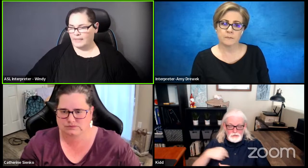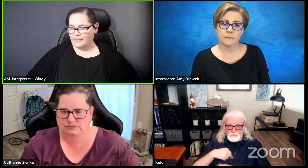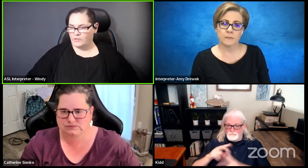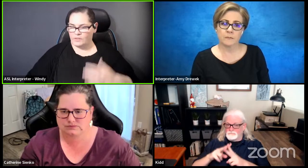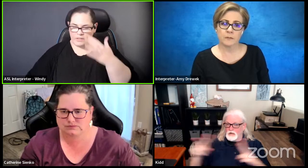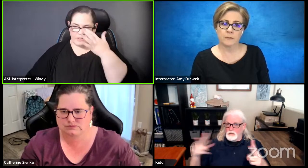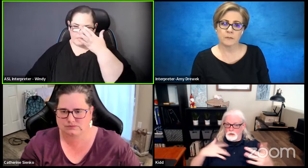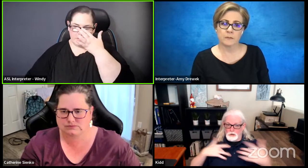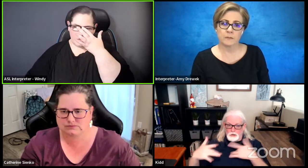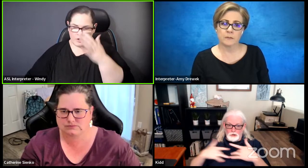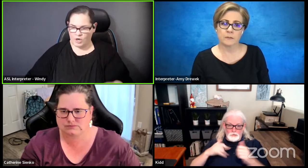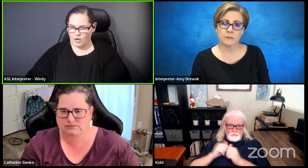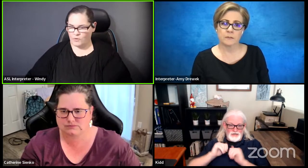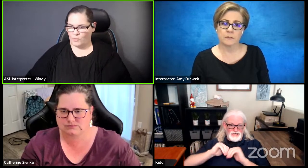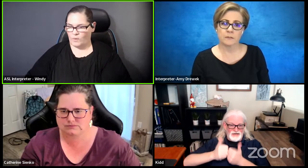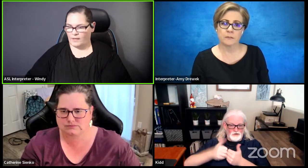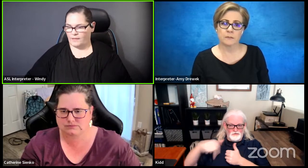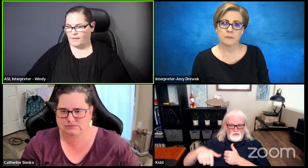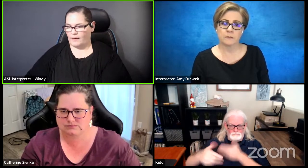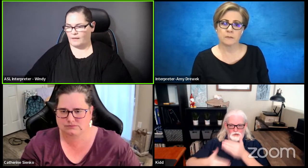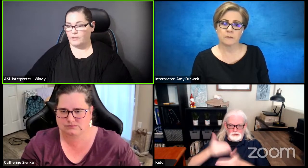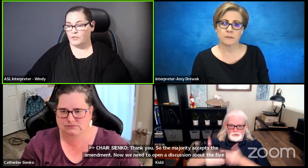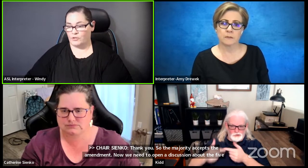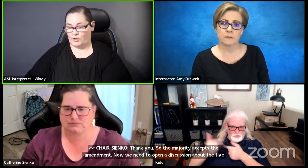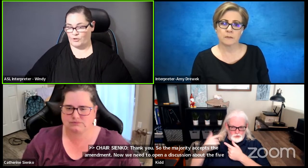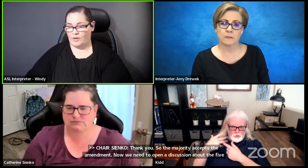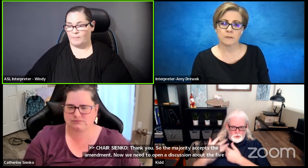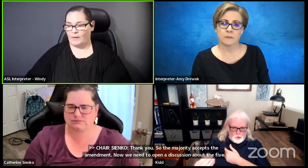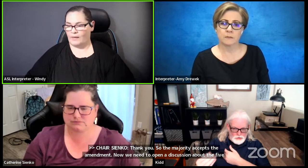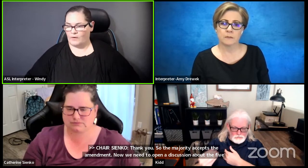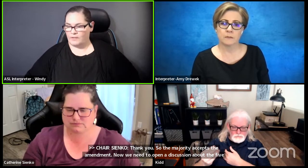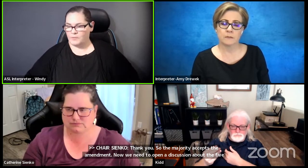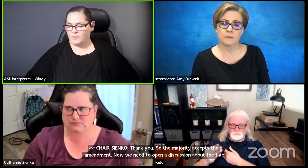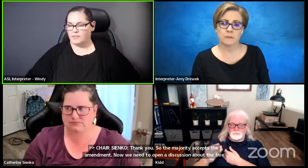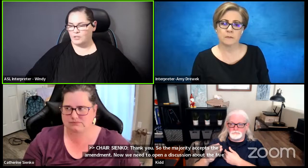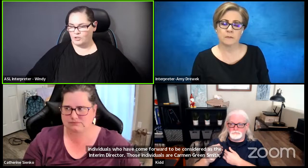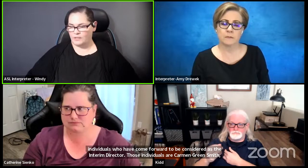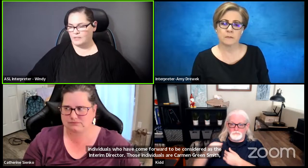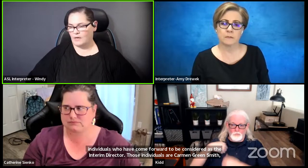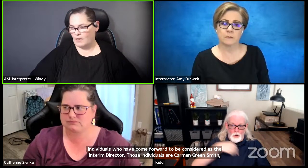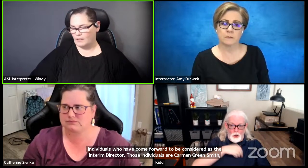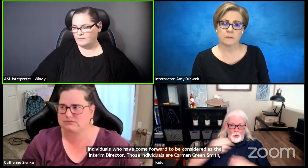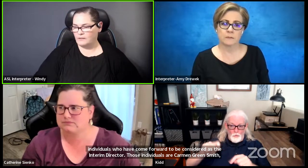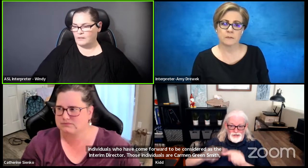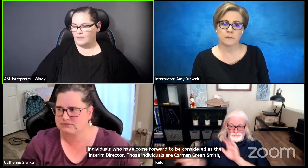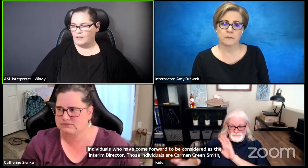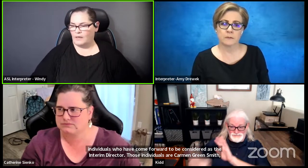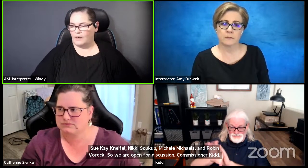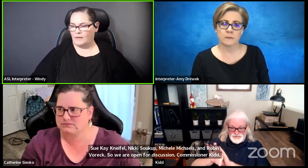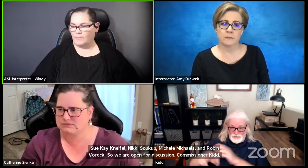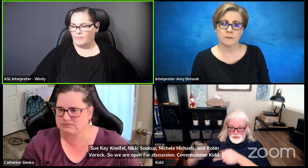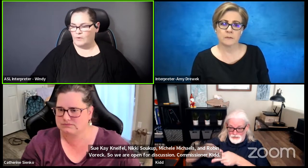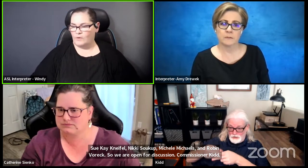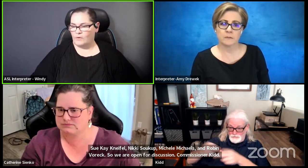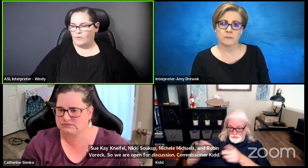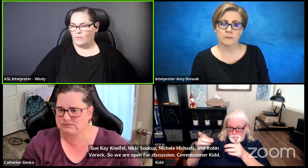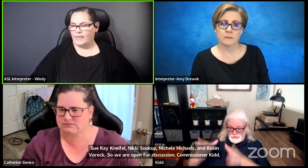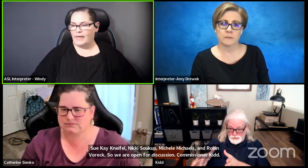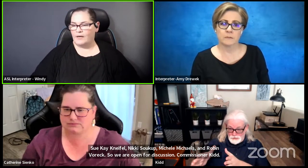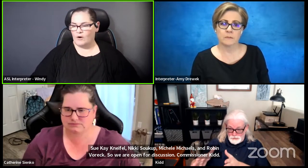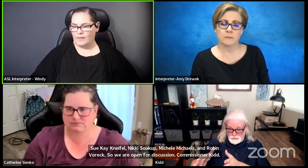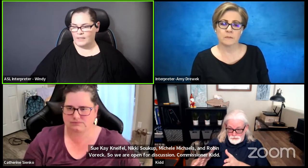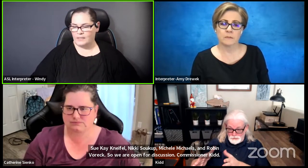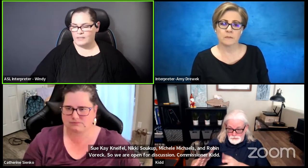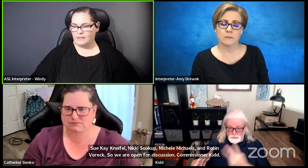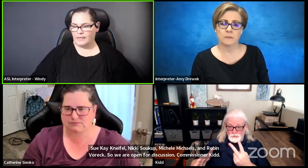So I would like to just to start with a concern about how this procedure has gone.